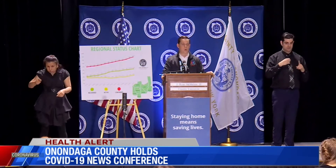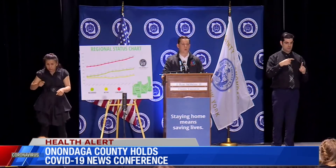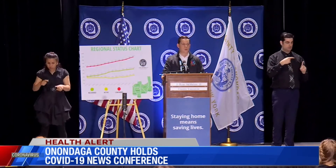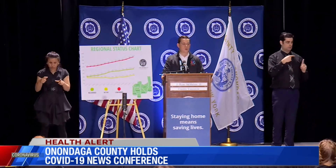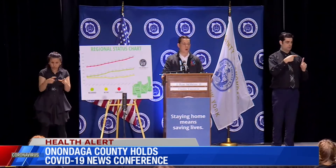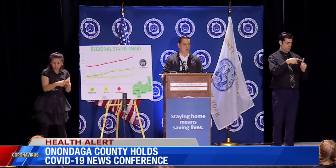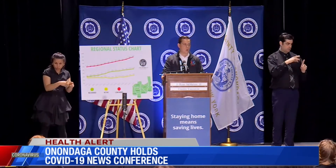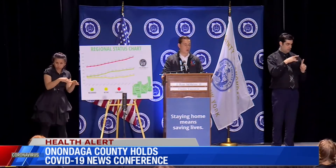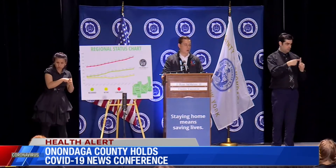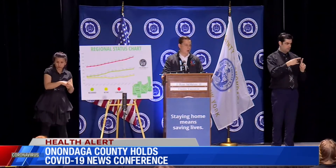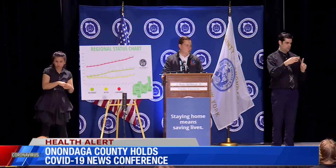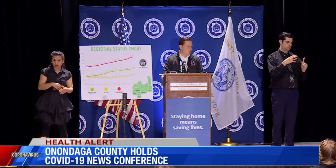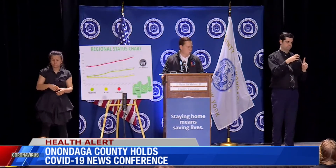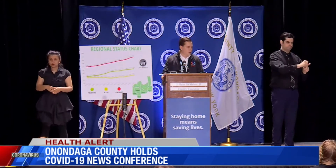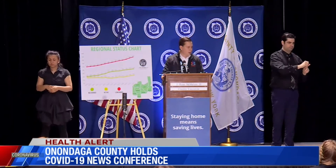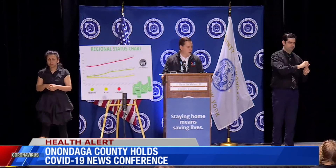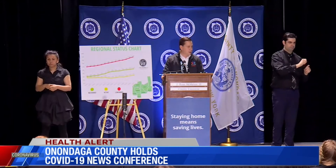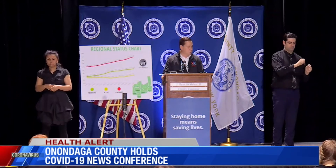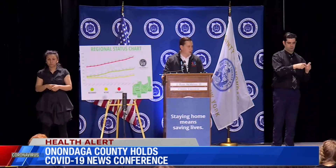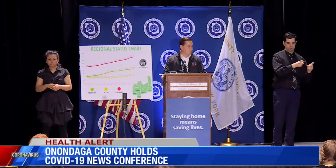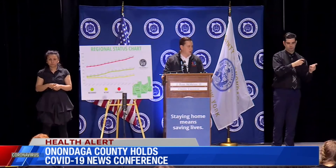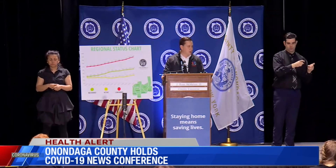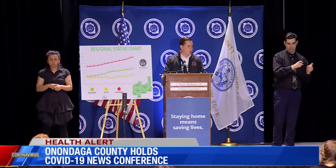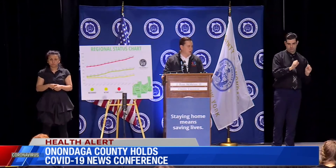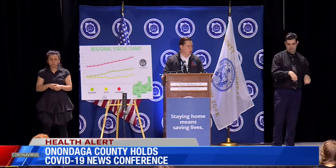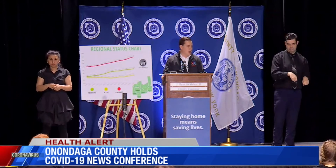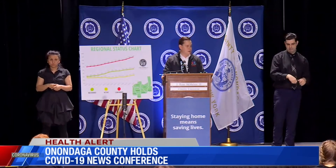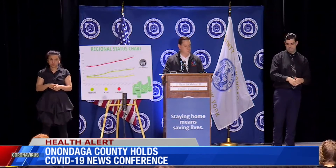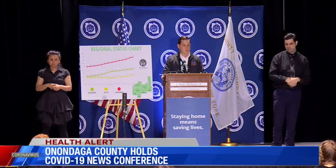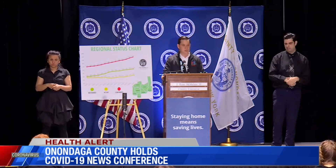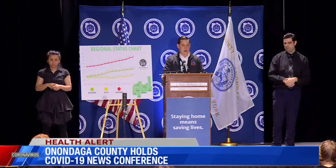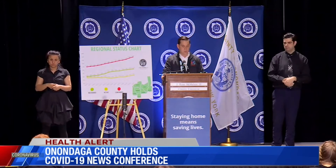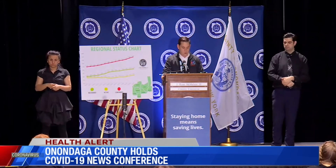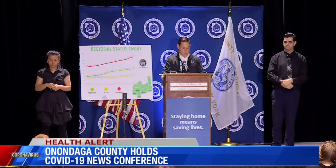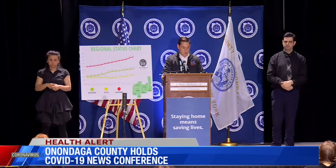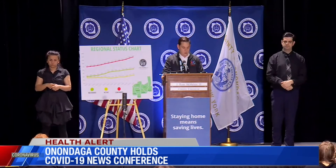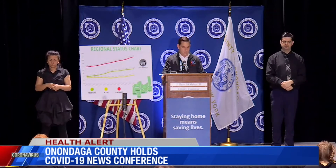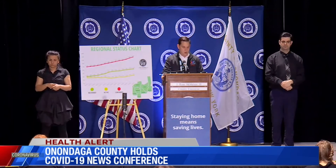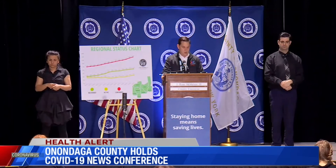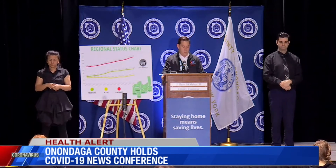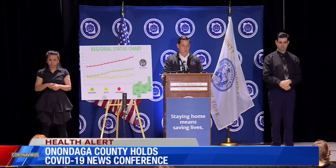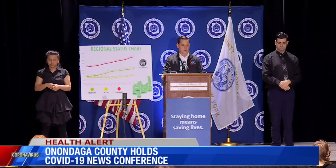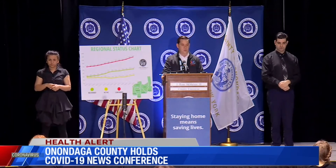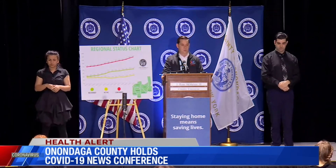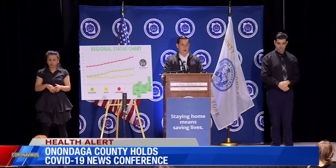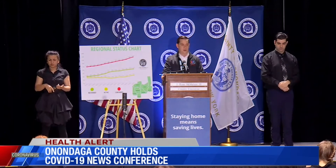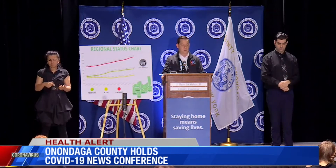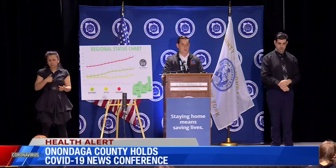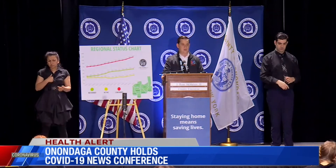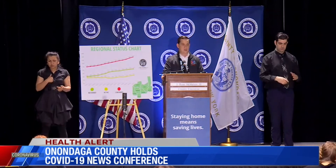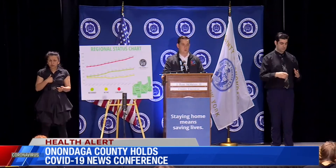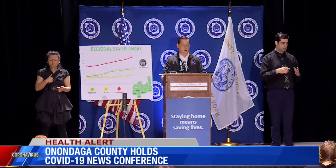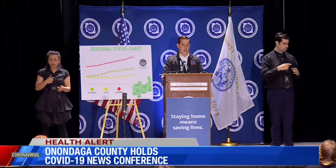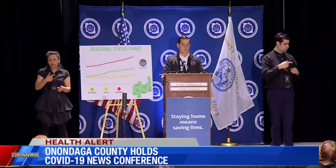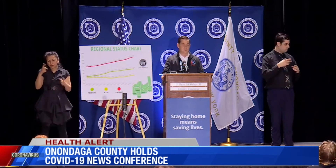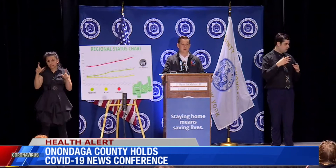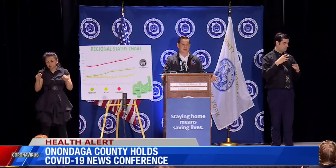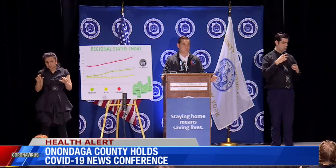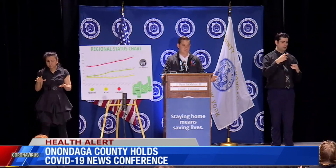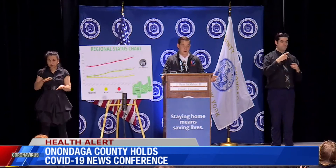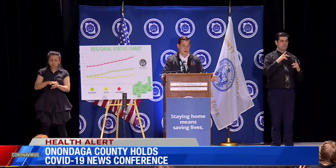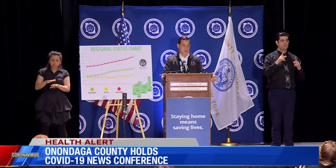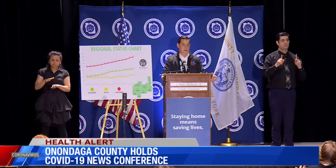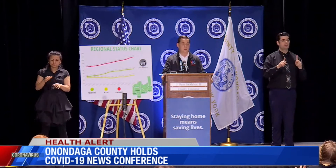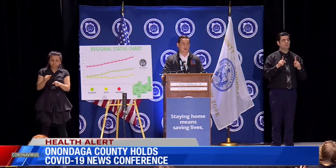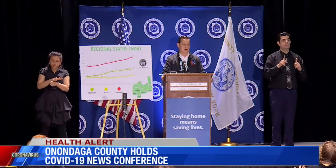window. So sure, we'd like the actives to be down more, but our community spread 7-day rolling average is the